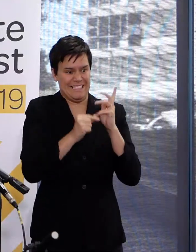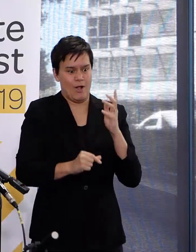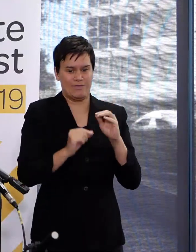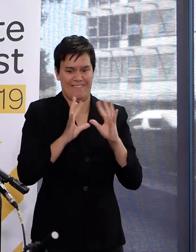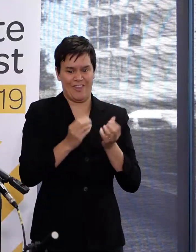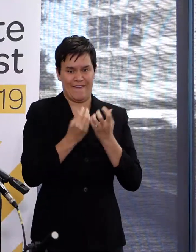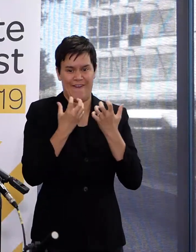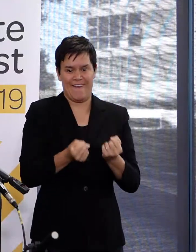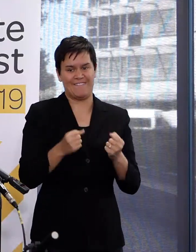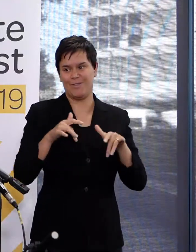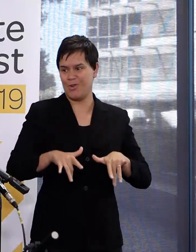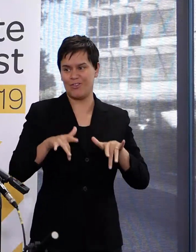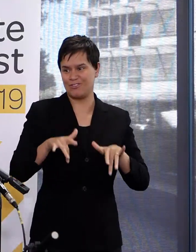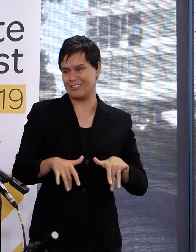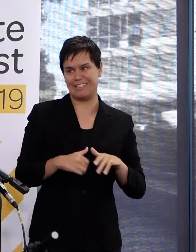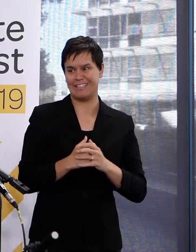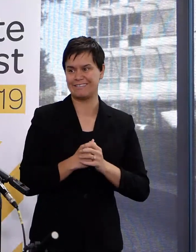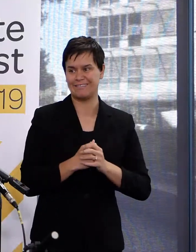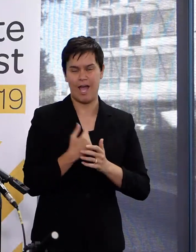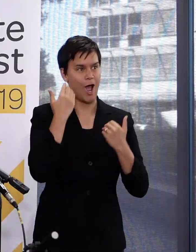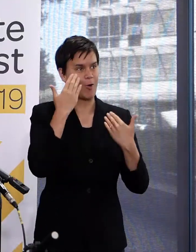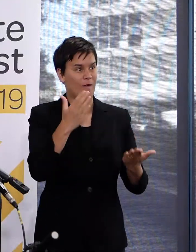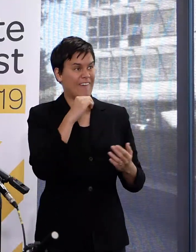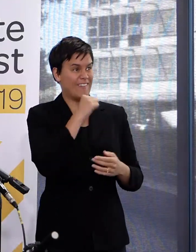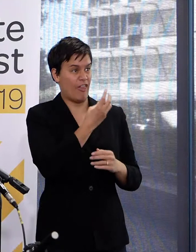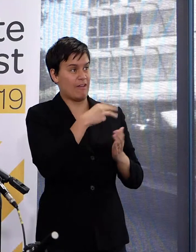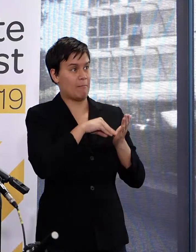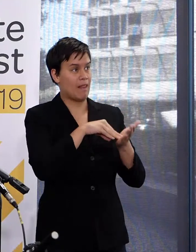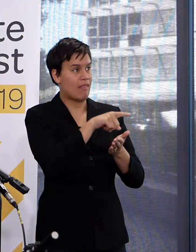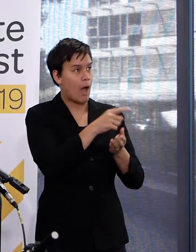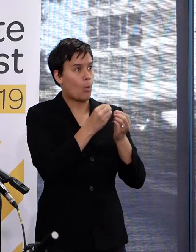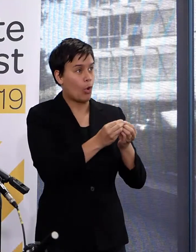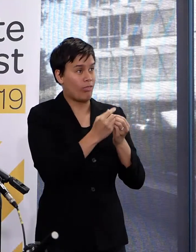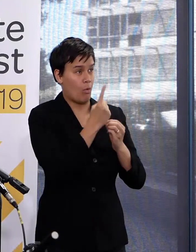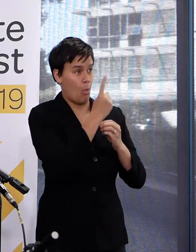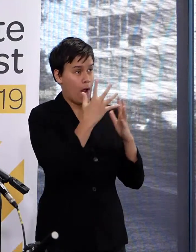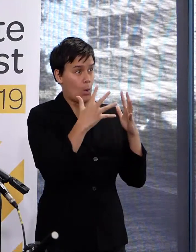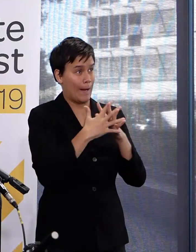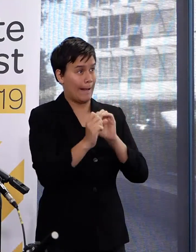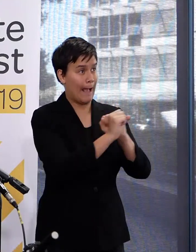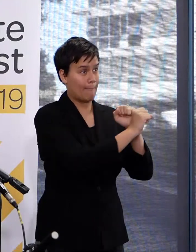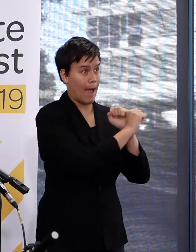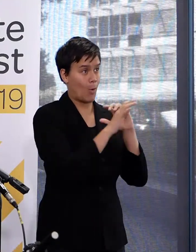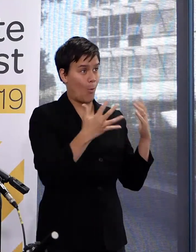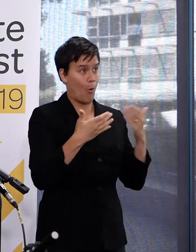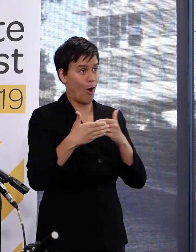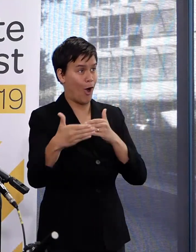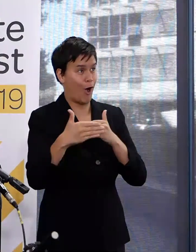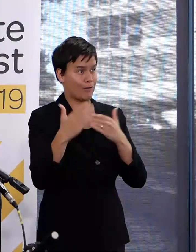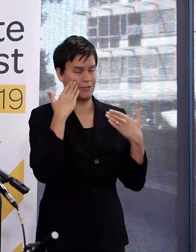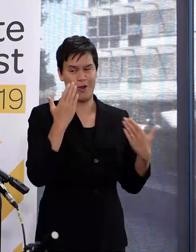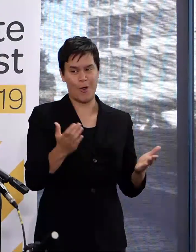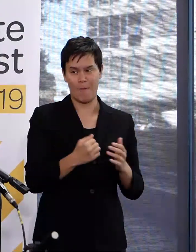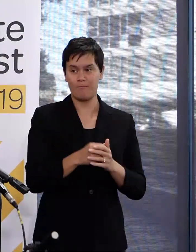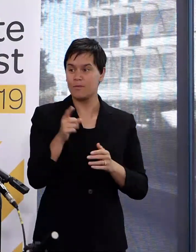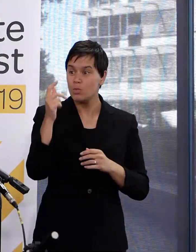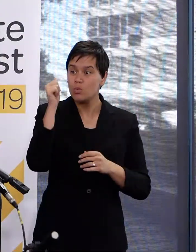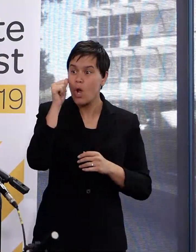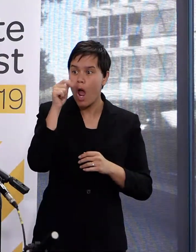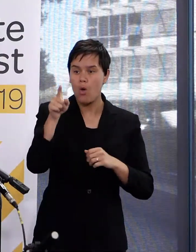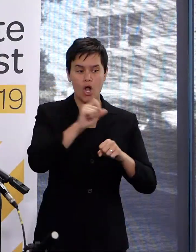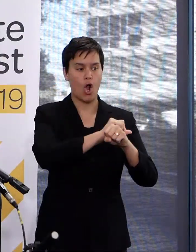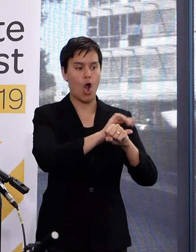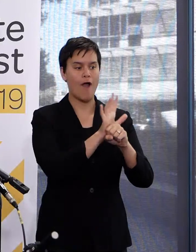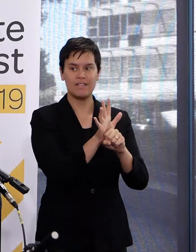that. But if you think about our Unite Against COVID campaign that was so helpful and really critical part of our